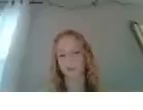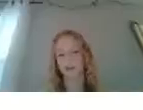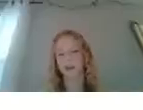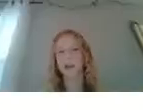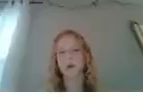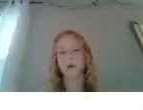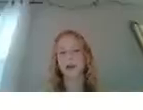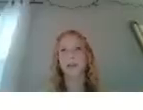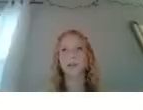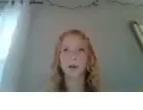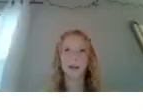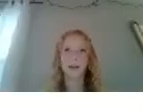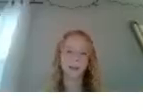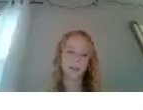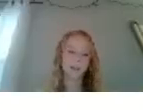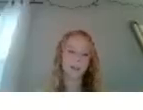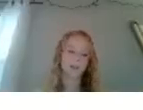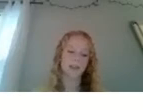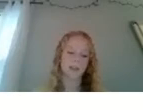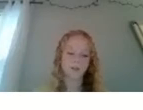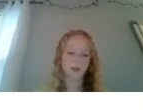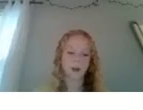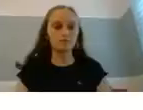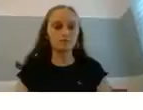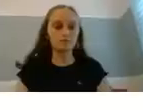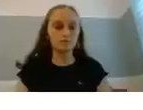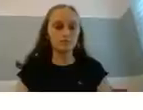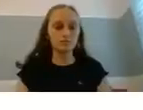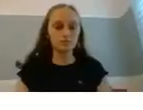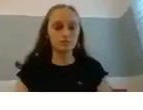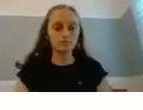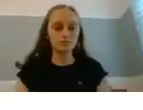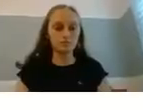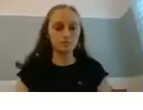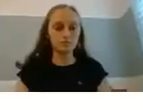unfortunately we ended up not being able to do this because of COVID-19.